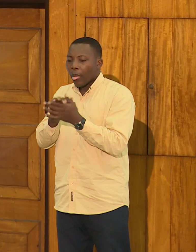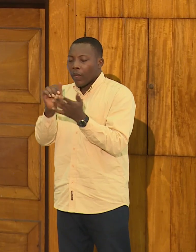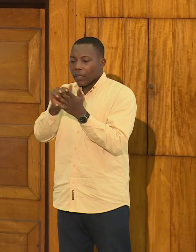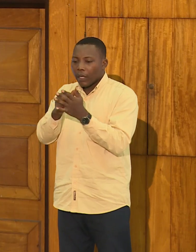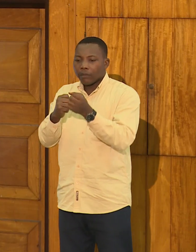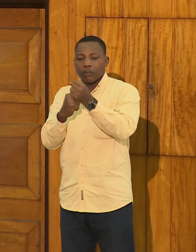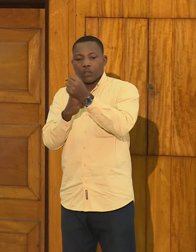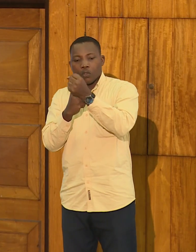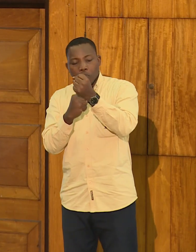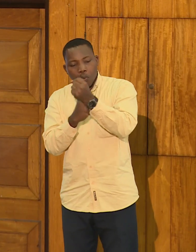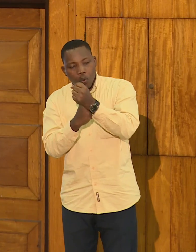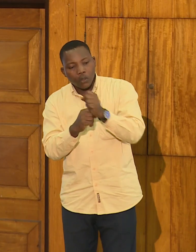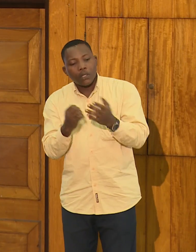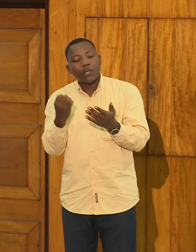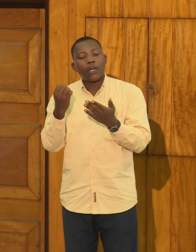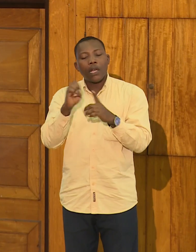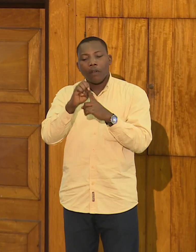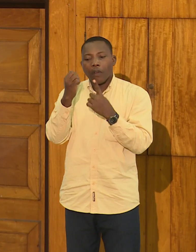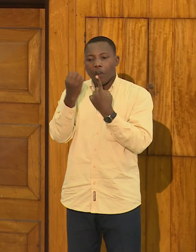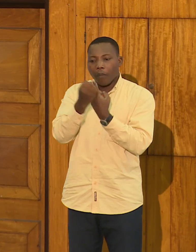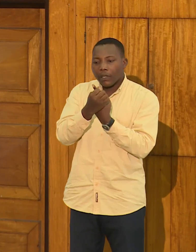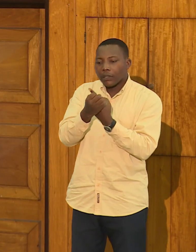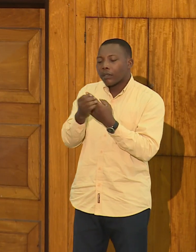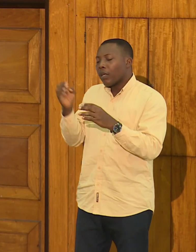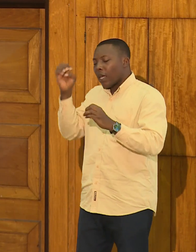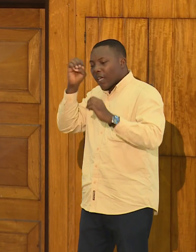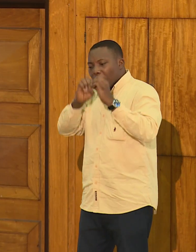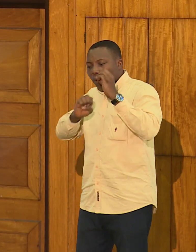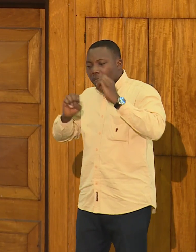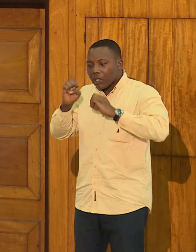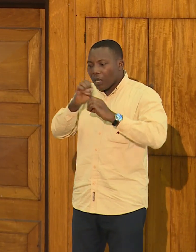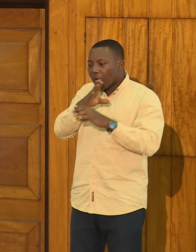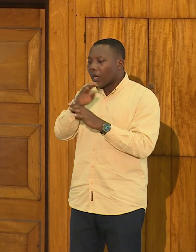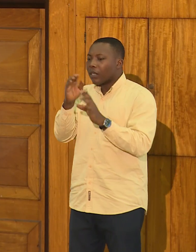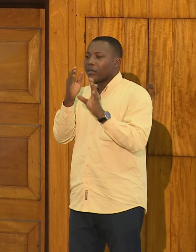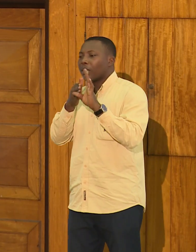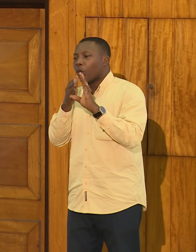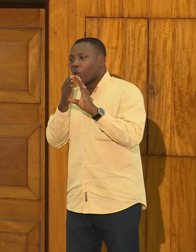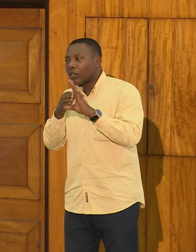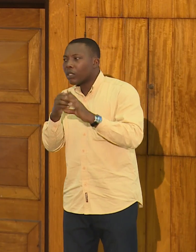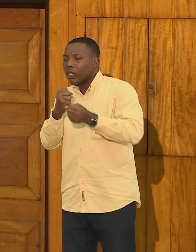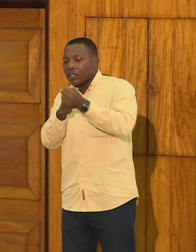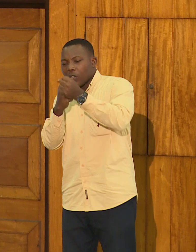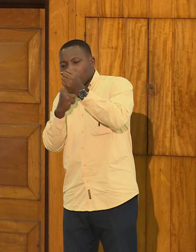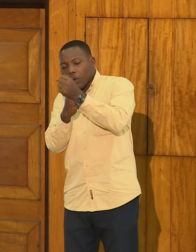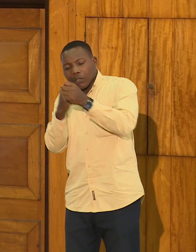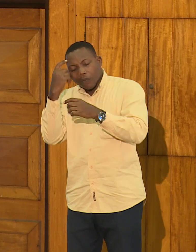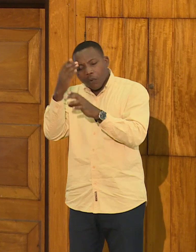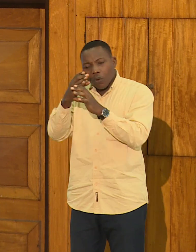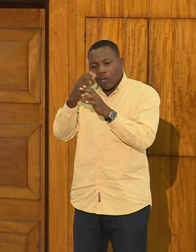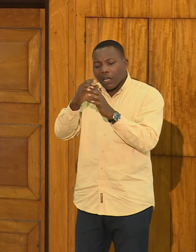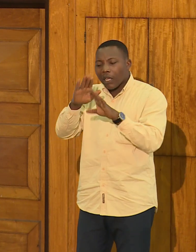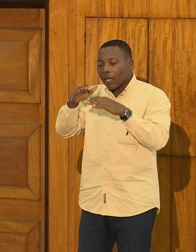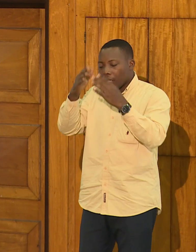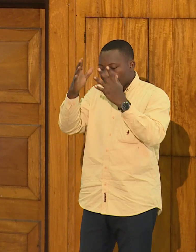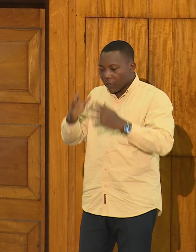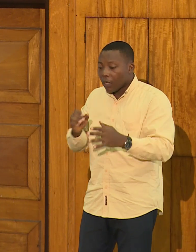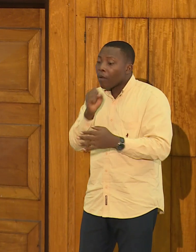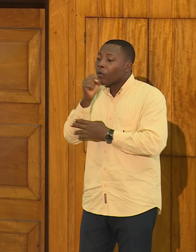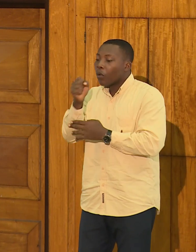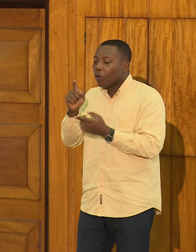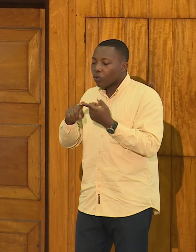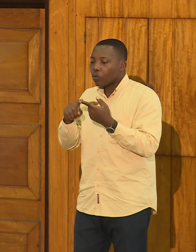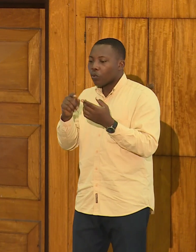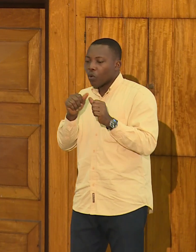supportive ecosystem. Emotional and psychological support for caregivers is crucial for ensuring continuity of